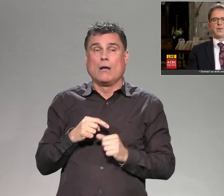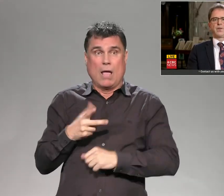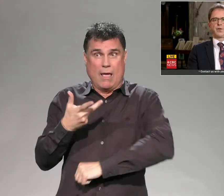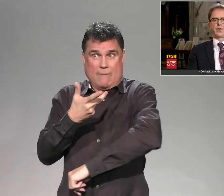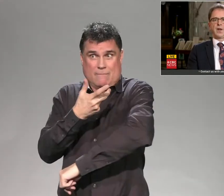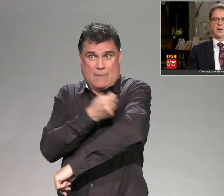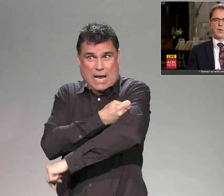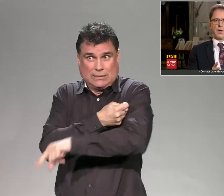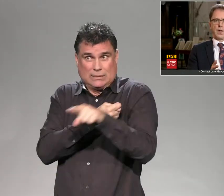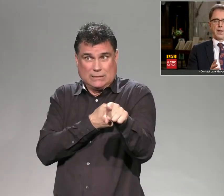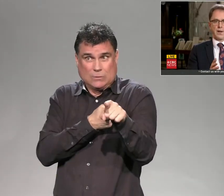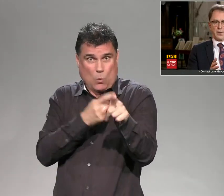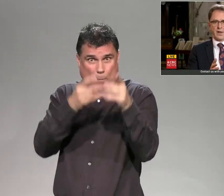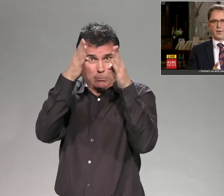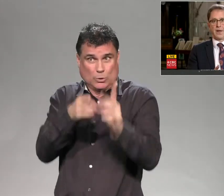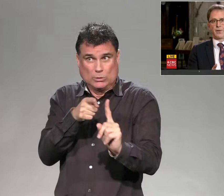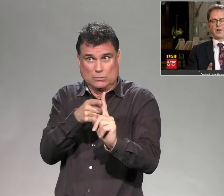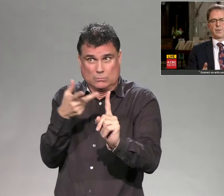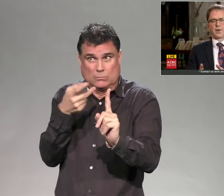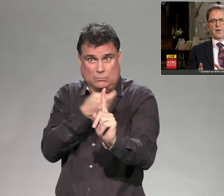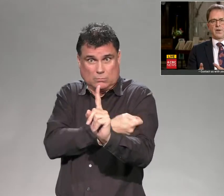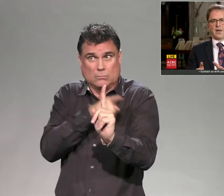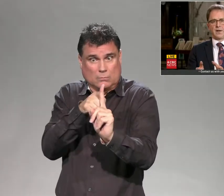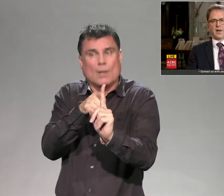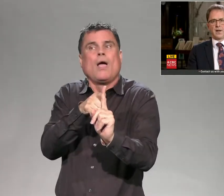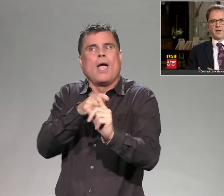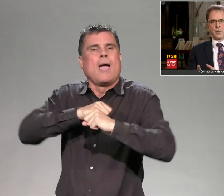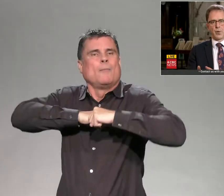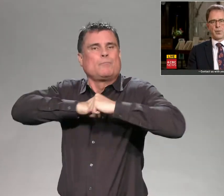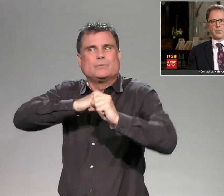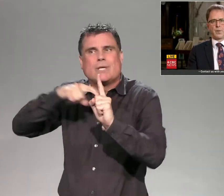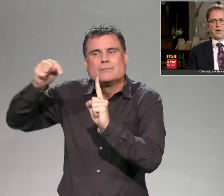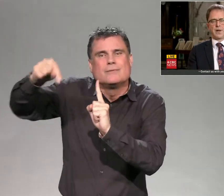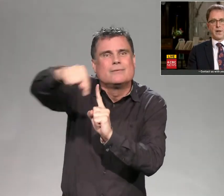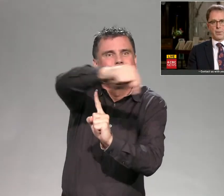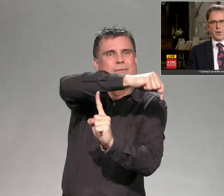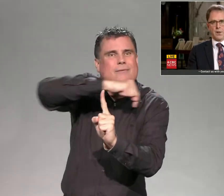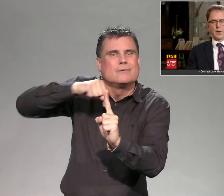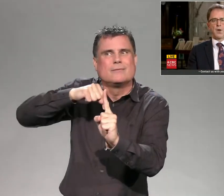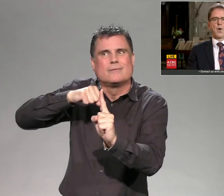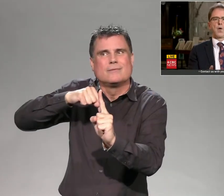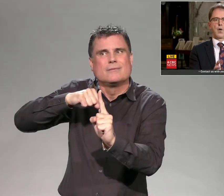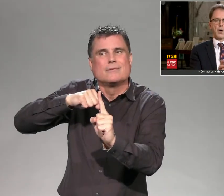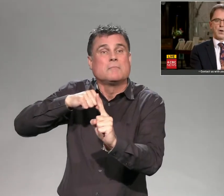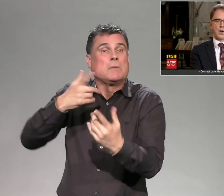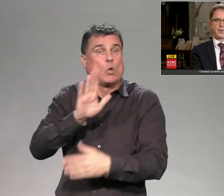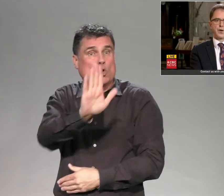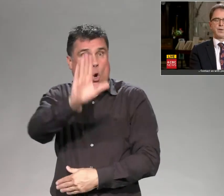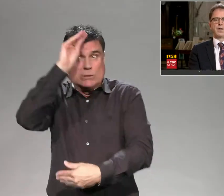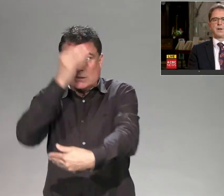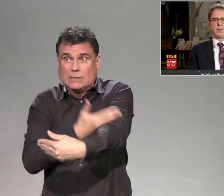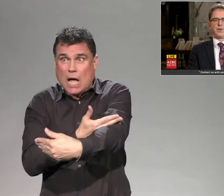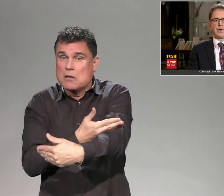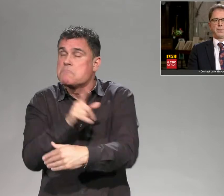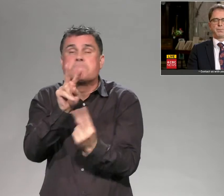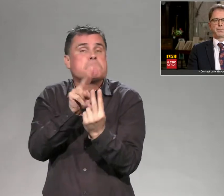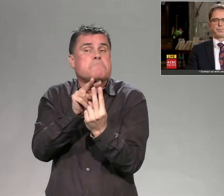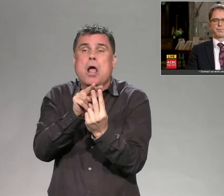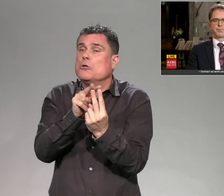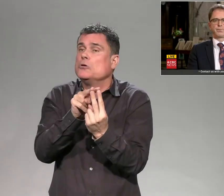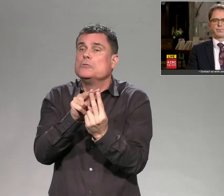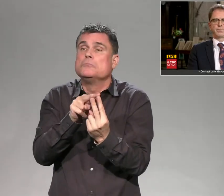in the case of your son, he'll be able to make arrangements either to get it done at the appropriate moment in Alberta, or alternatively in